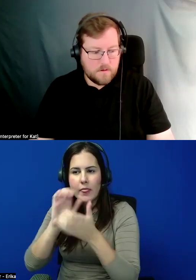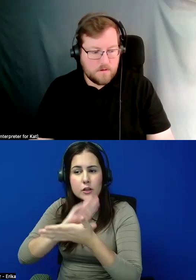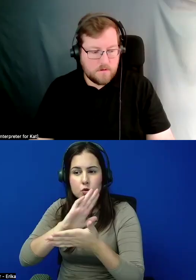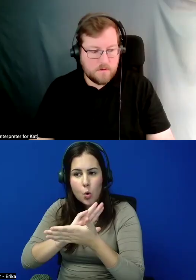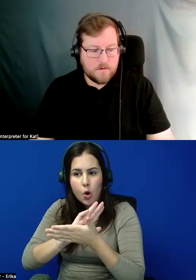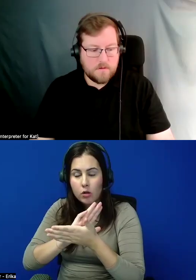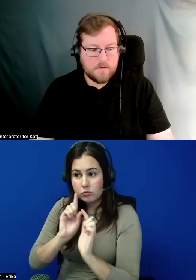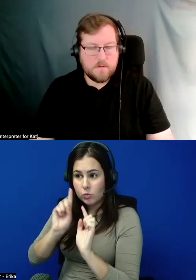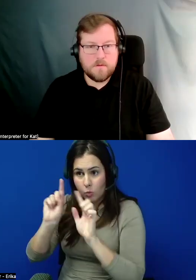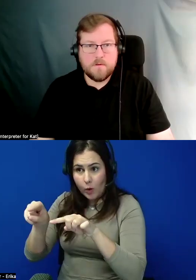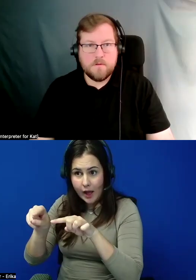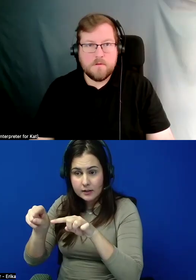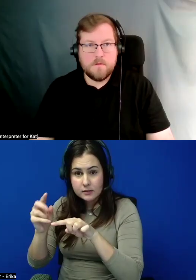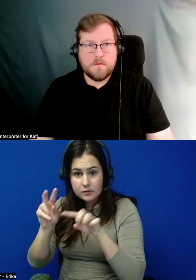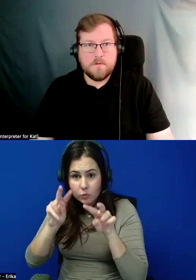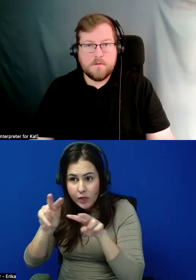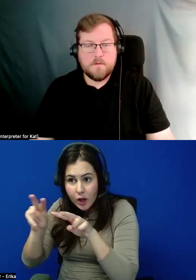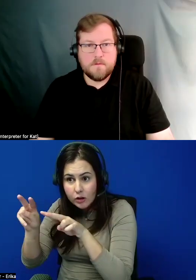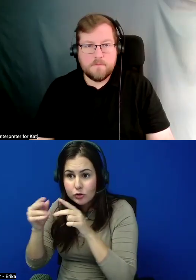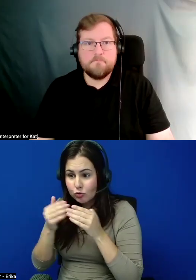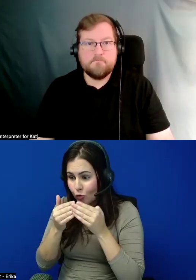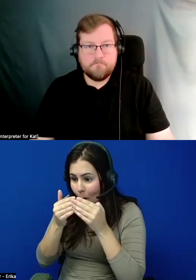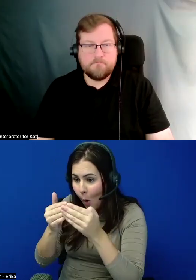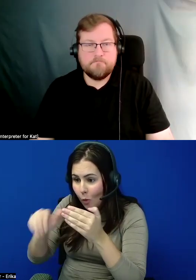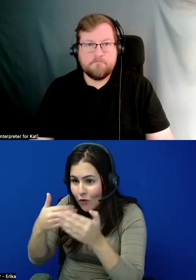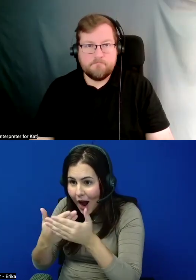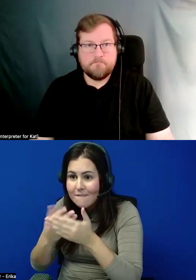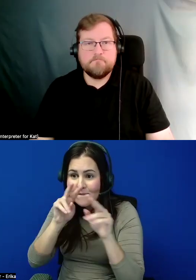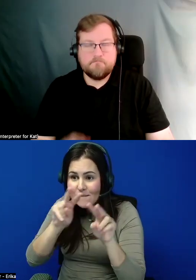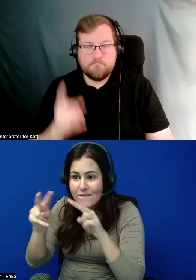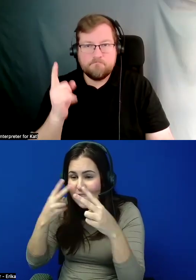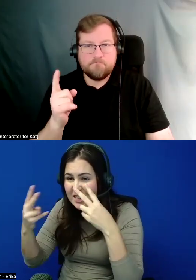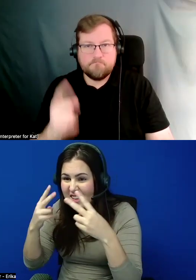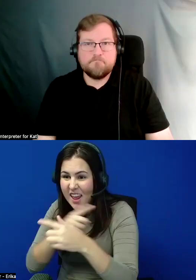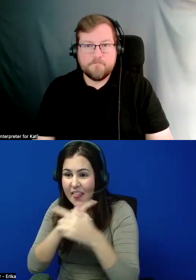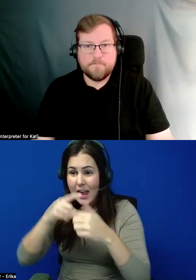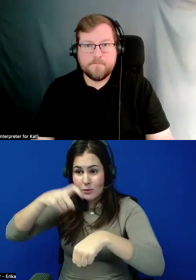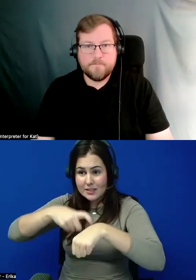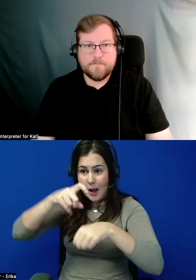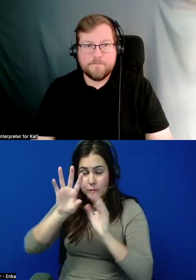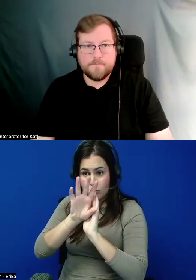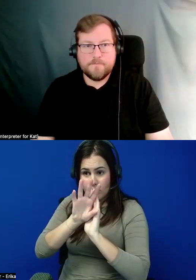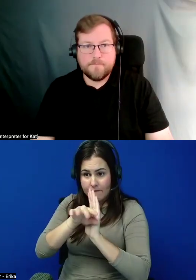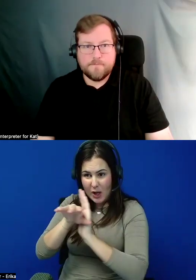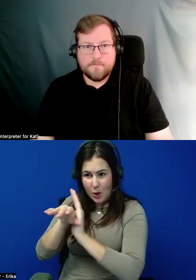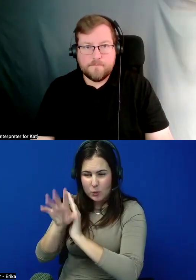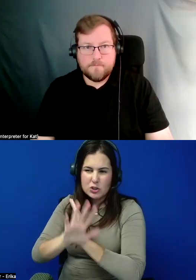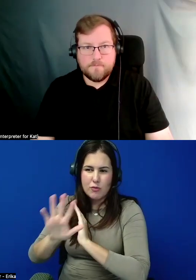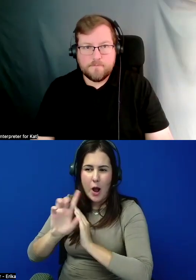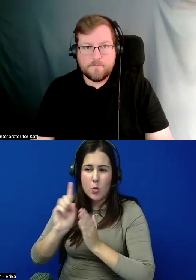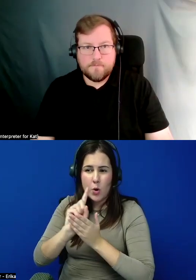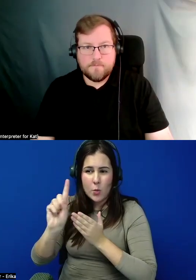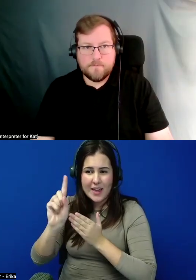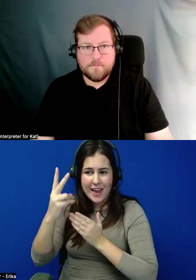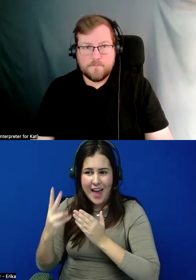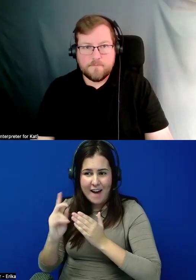there and looked at it. We Yeah, drove up on a yeah. boat, we visited, and then like by the time the shoot happened, which was a week and a half later, they're like, "Oh yeah, you can't go